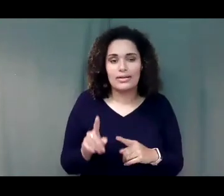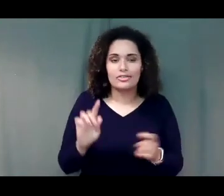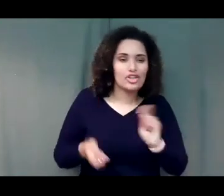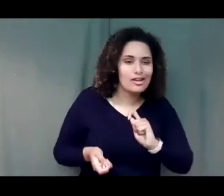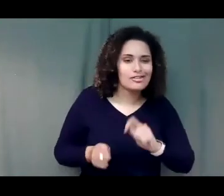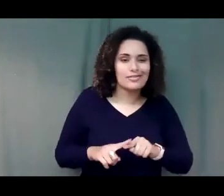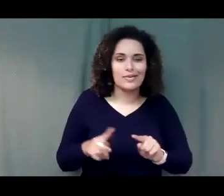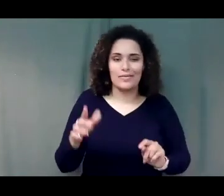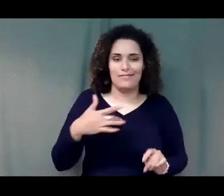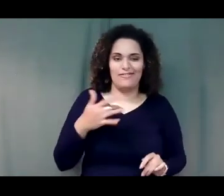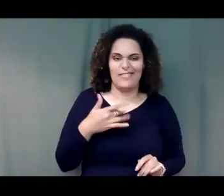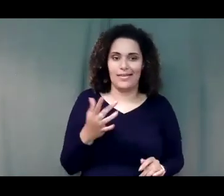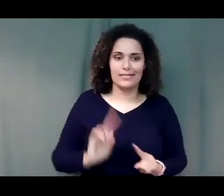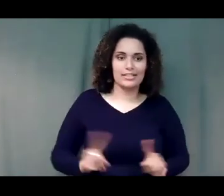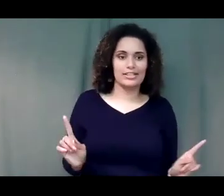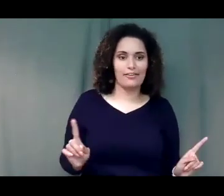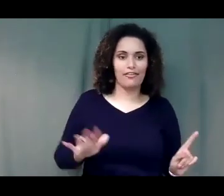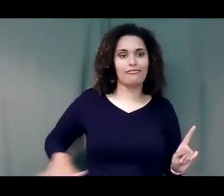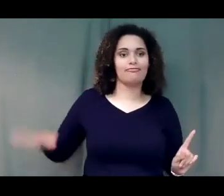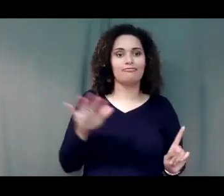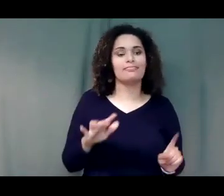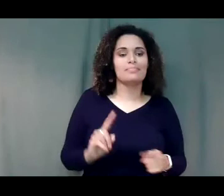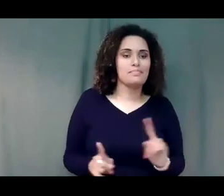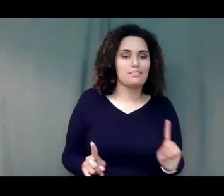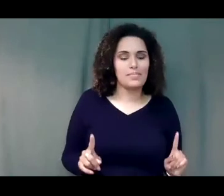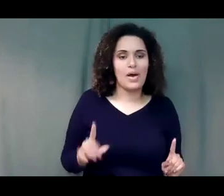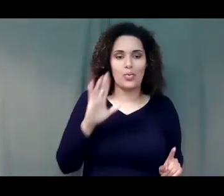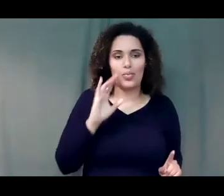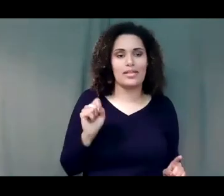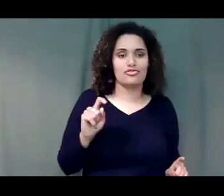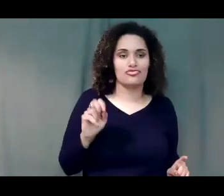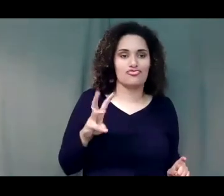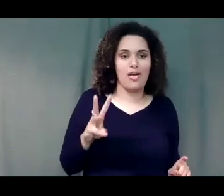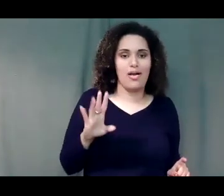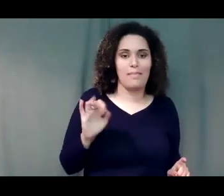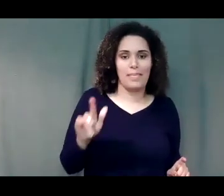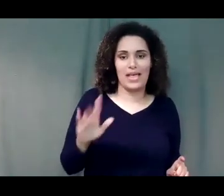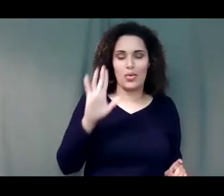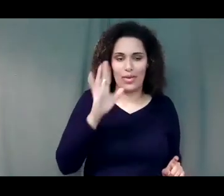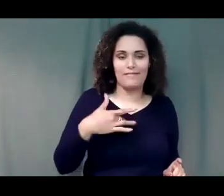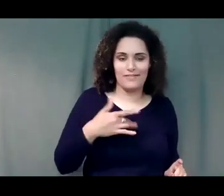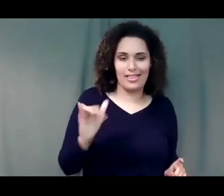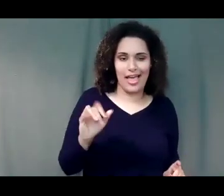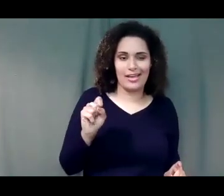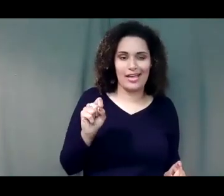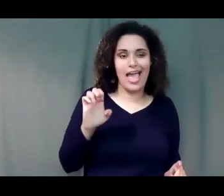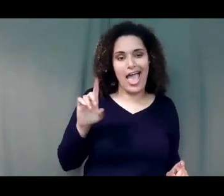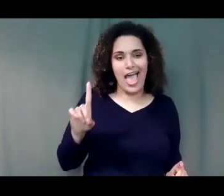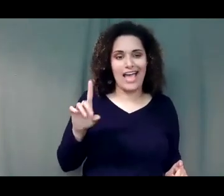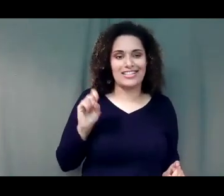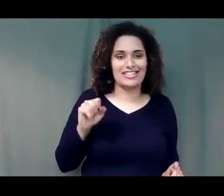but it will definitely be straw bale construction. Yeah, it will feel like Ed and Sarah. Yeah, exactly. Because that's all we know how to do.